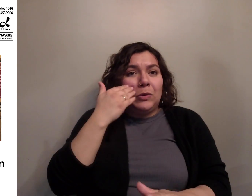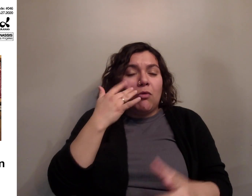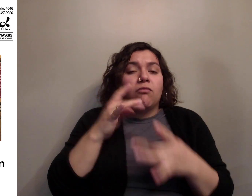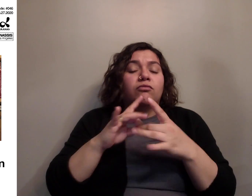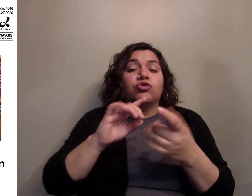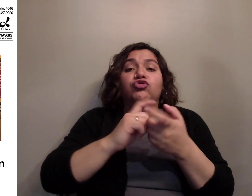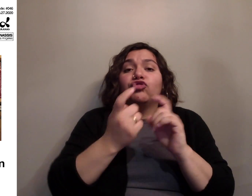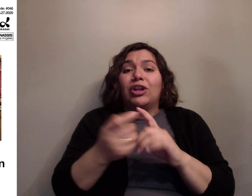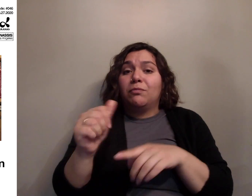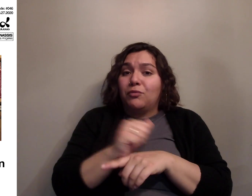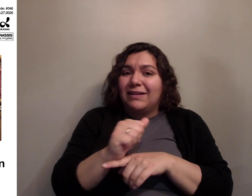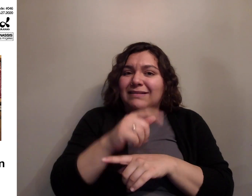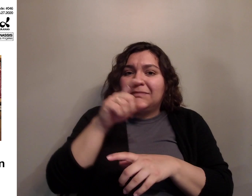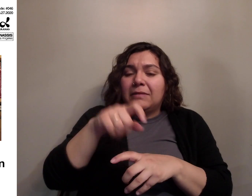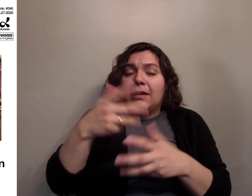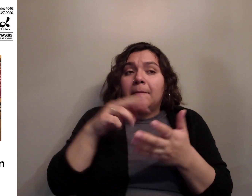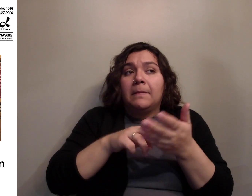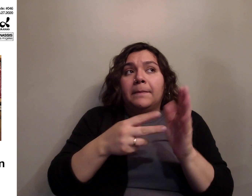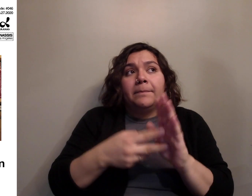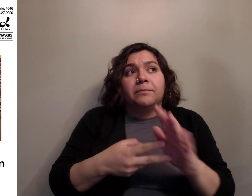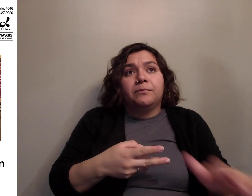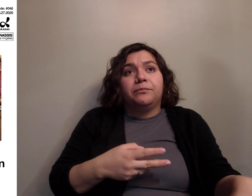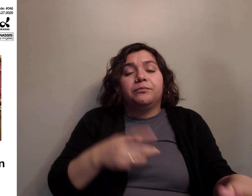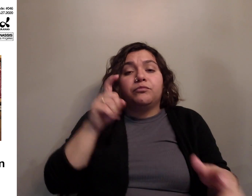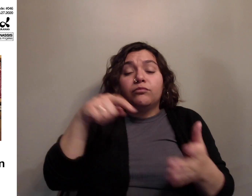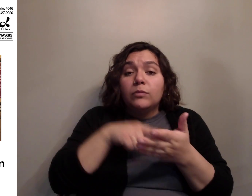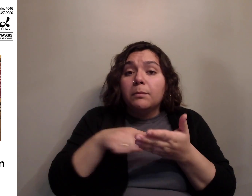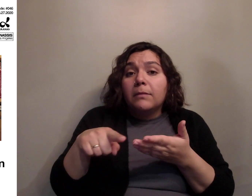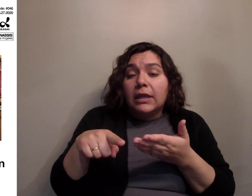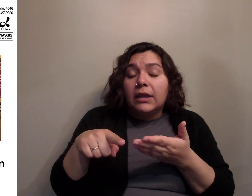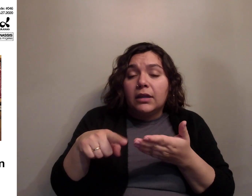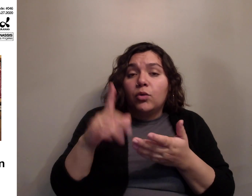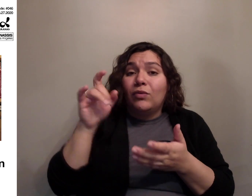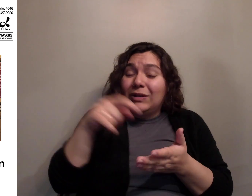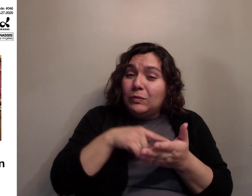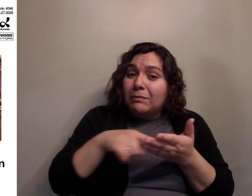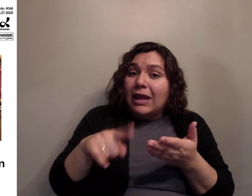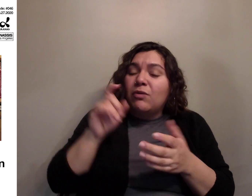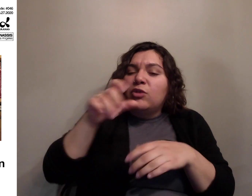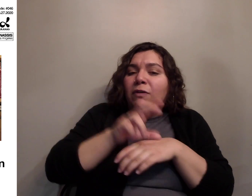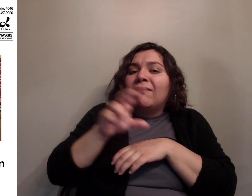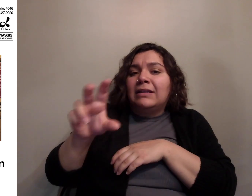So in terms of changing practices, we need to